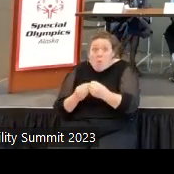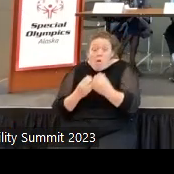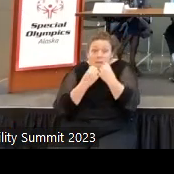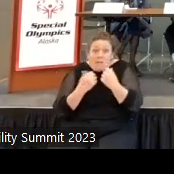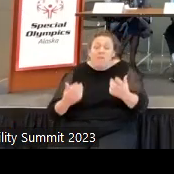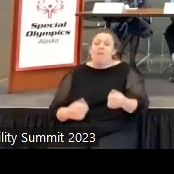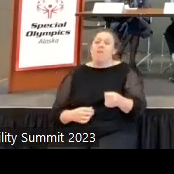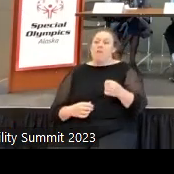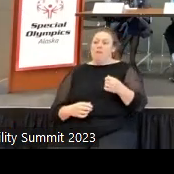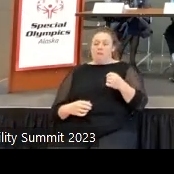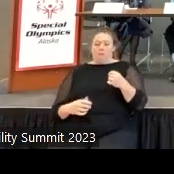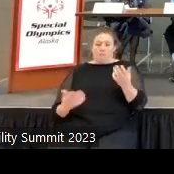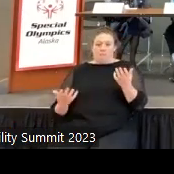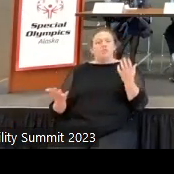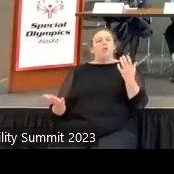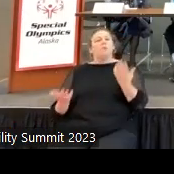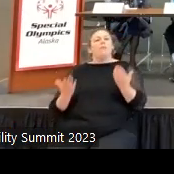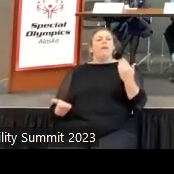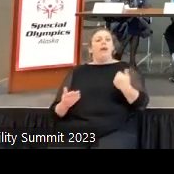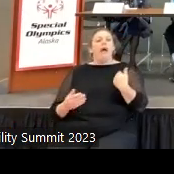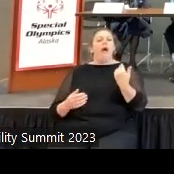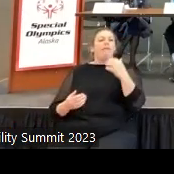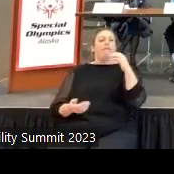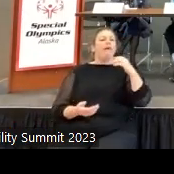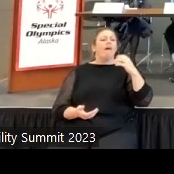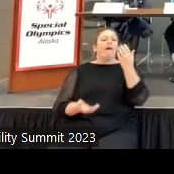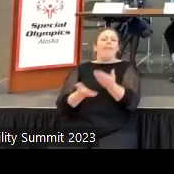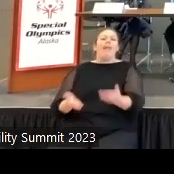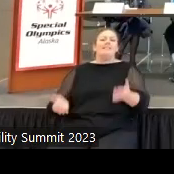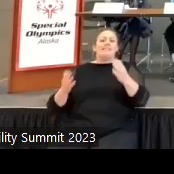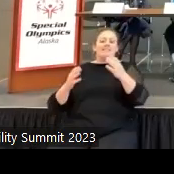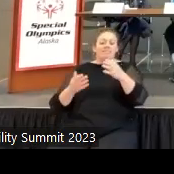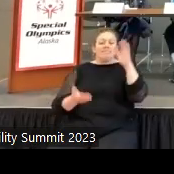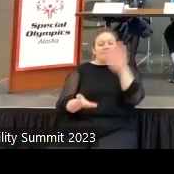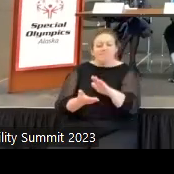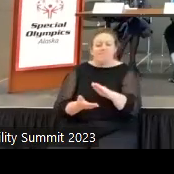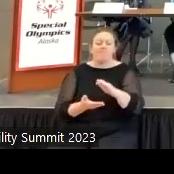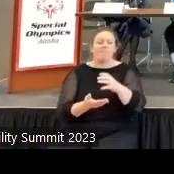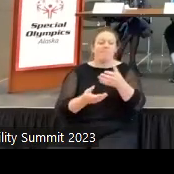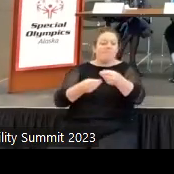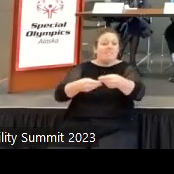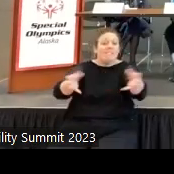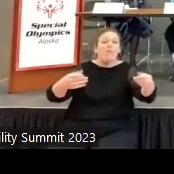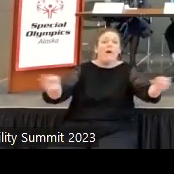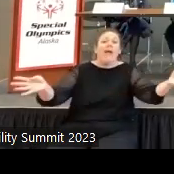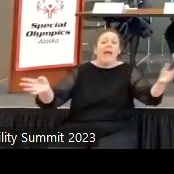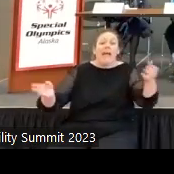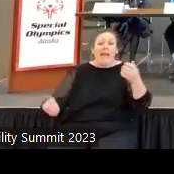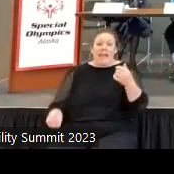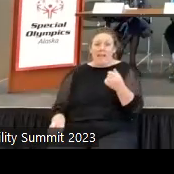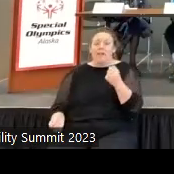open instead of collecting, but really saying who else could benefit or enjoy this item? Is it something I really need?